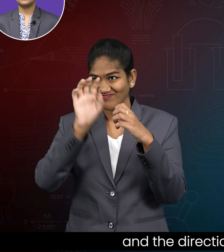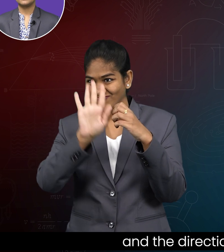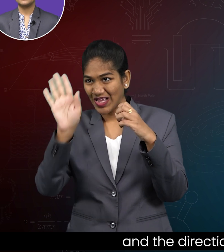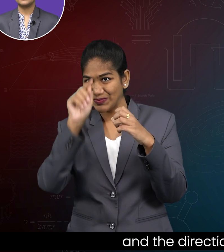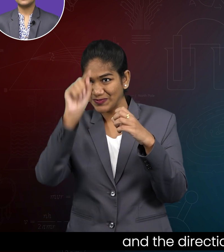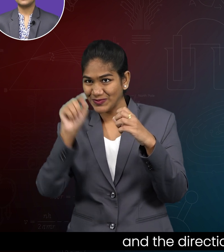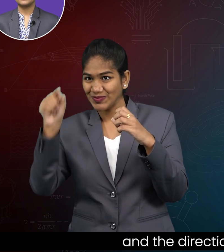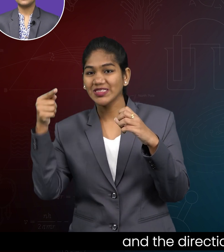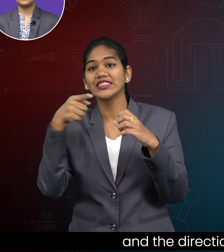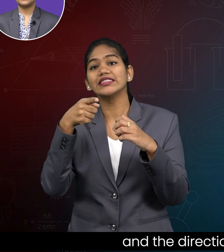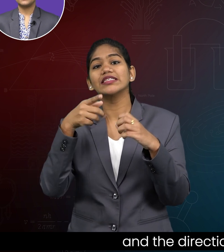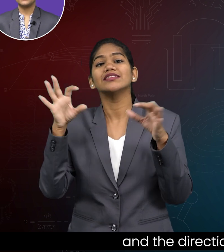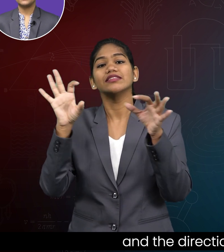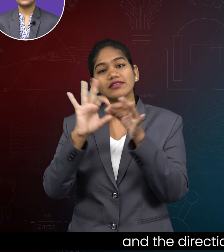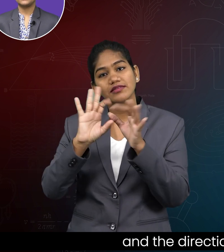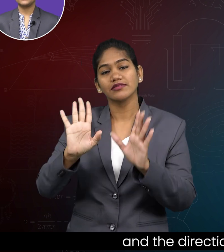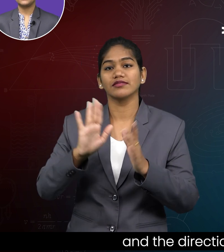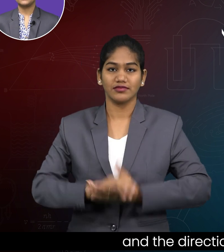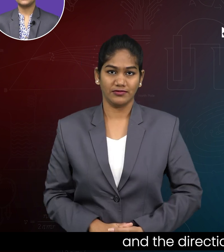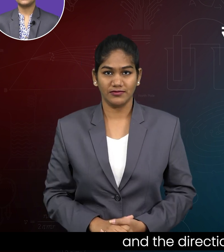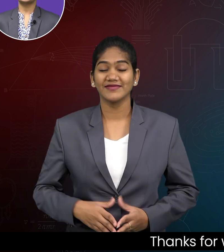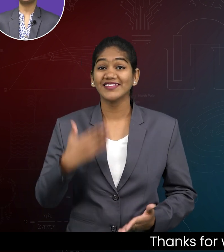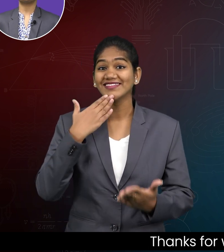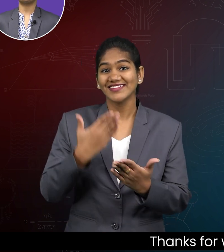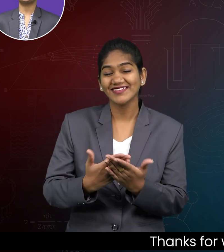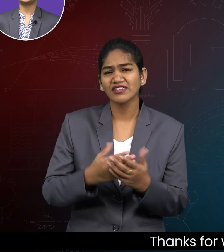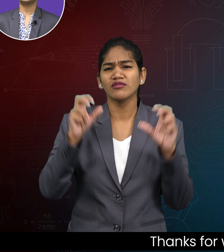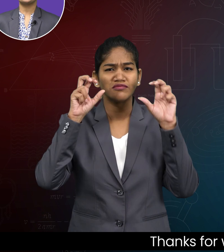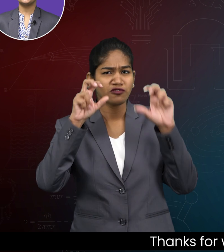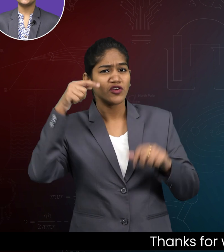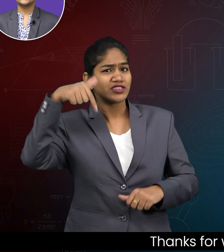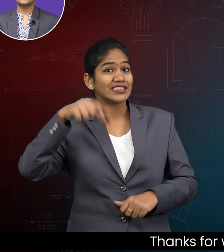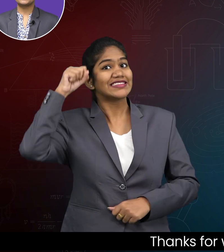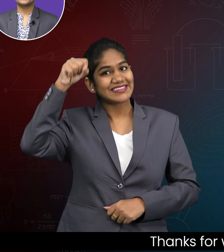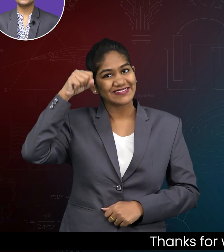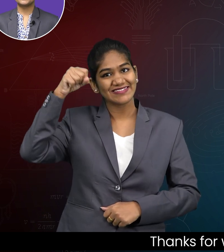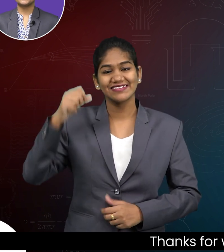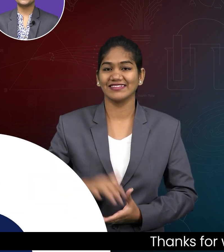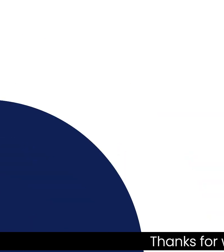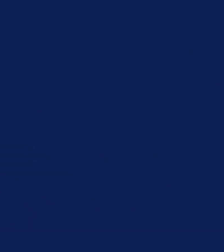Thanks for watching this video.